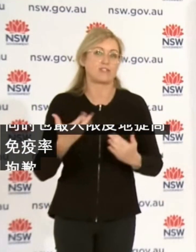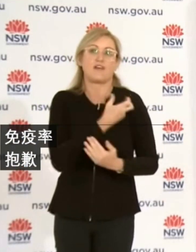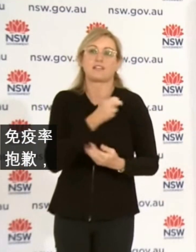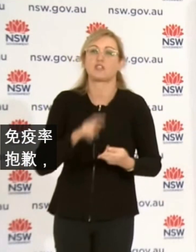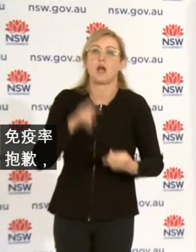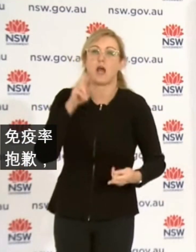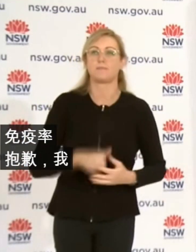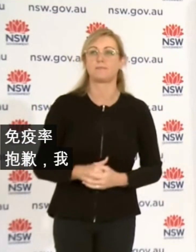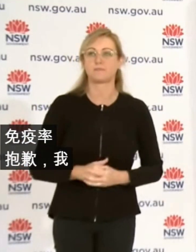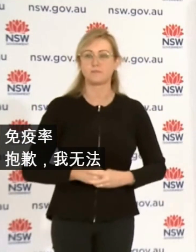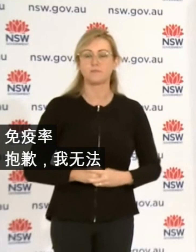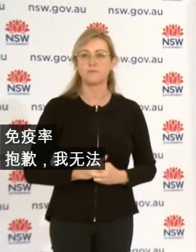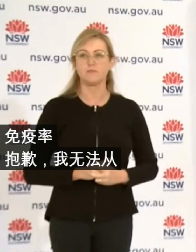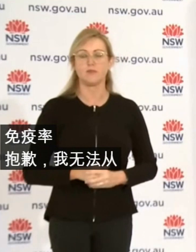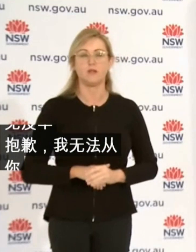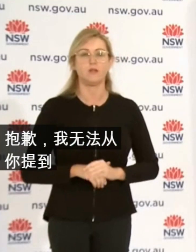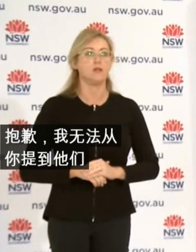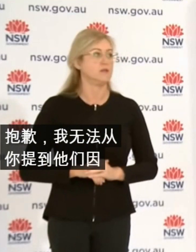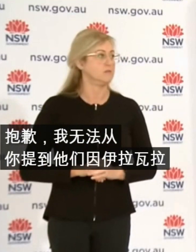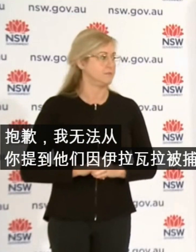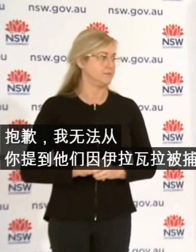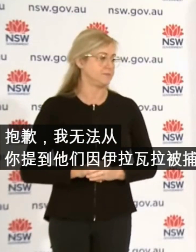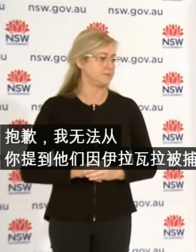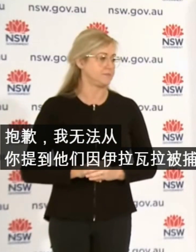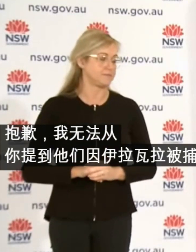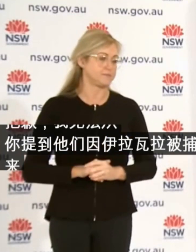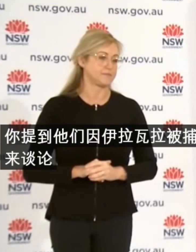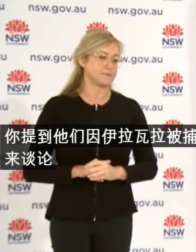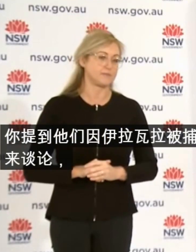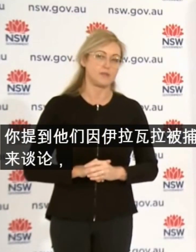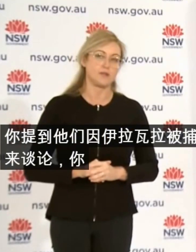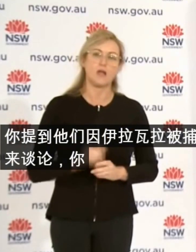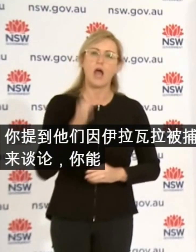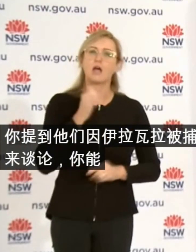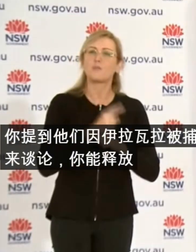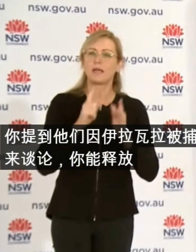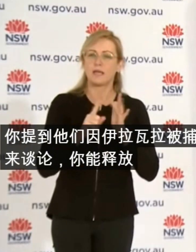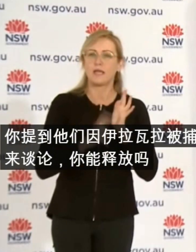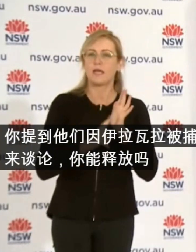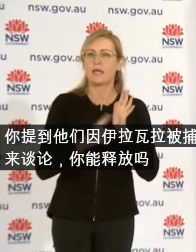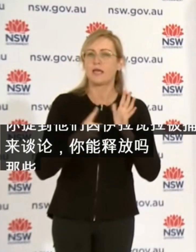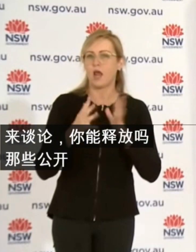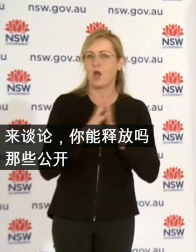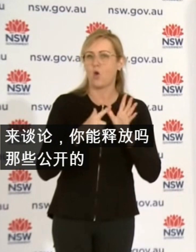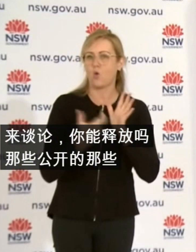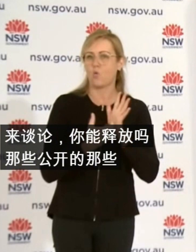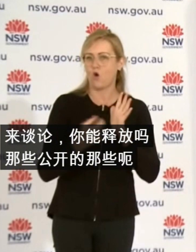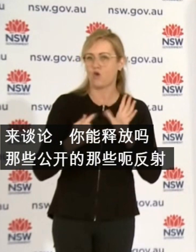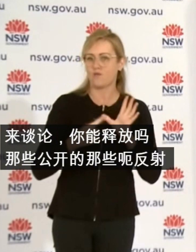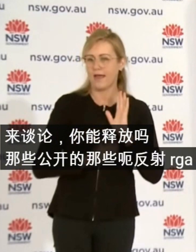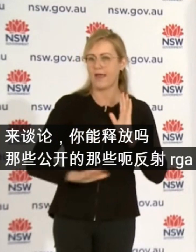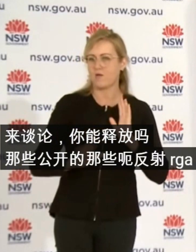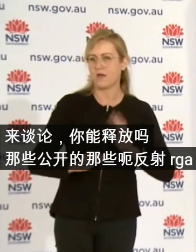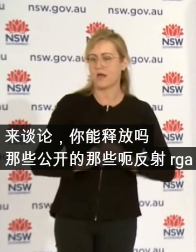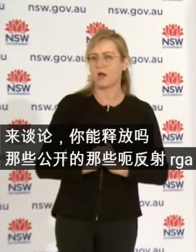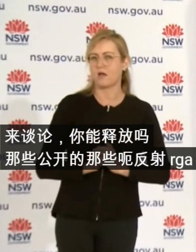McAnulty, sorry, mate, can I ask you a question? Dr. McAnulty, in terms of the REF, you mentioned there a REF for the Illawarra. Can you release those publicly, those REF